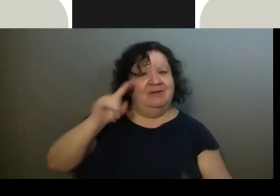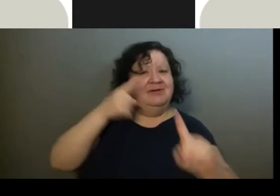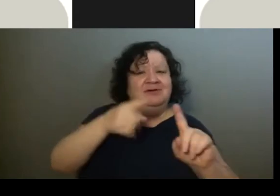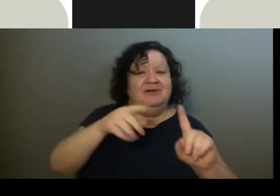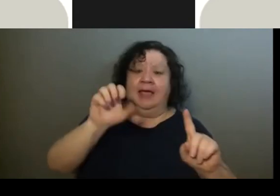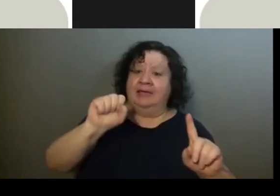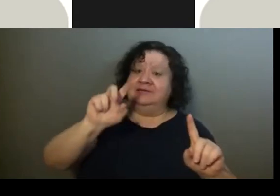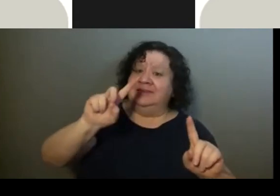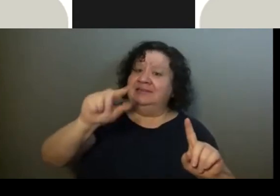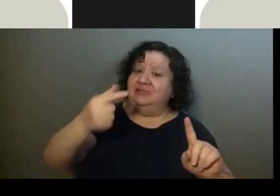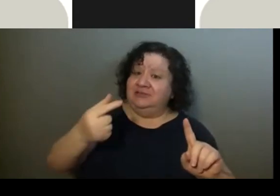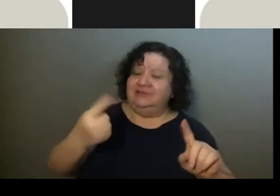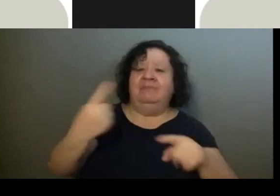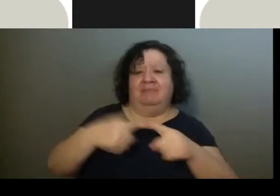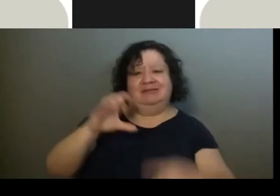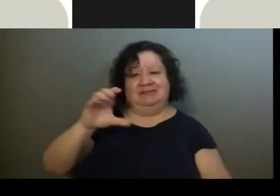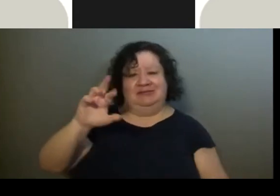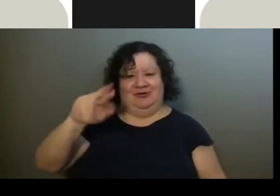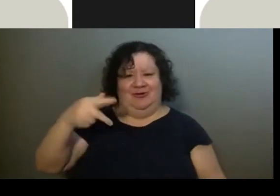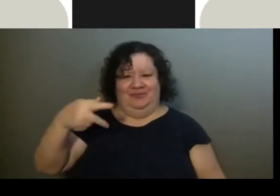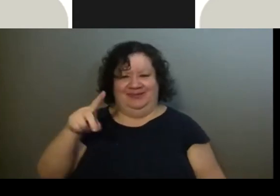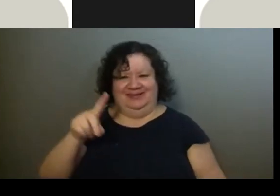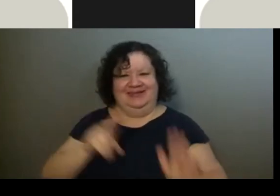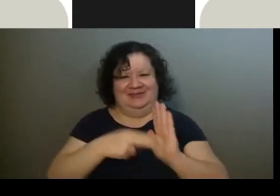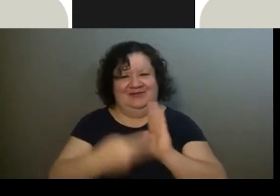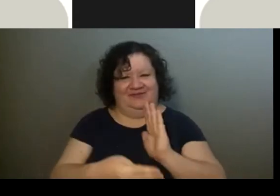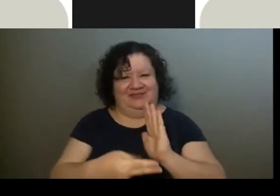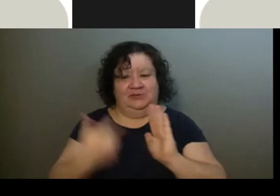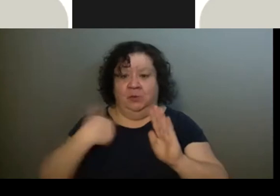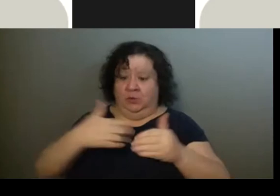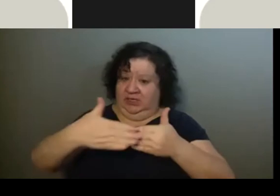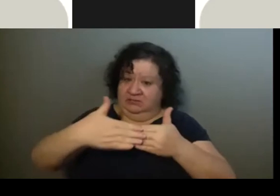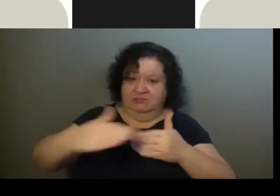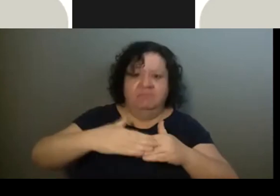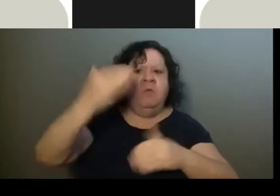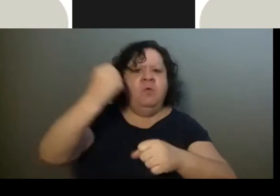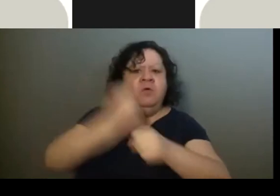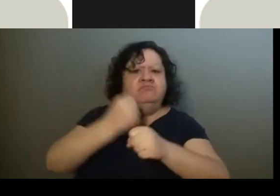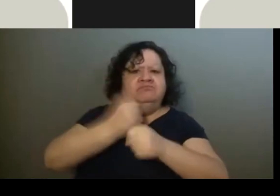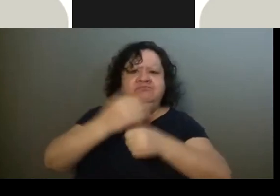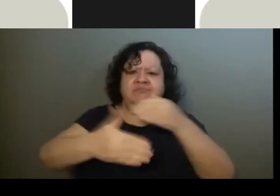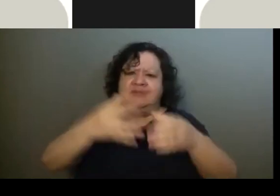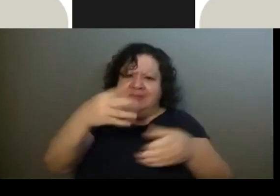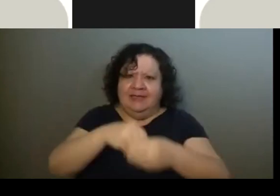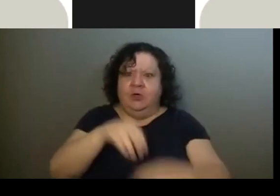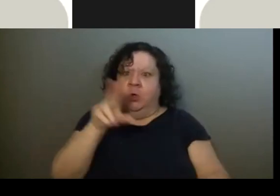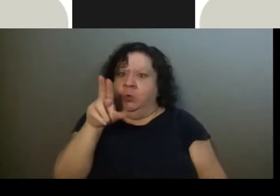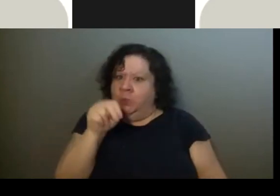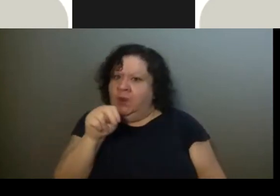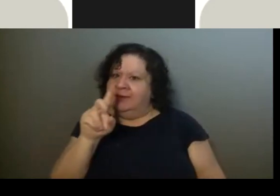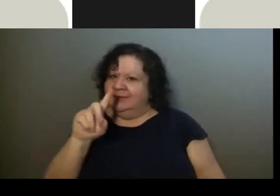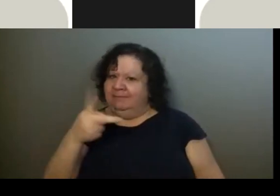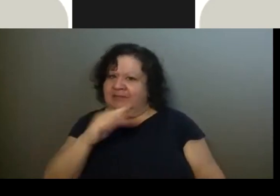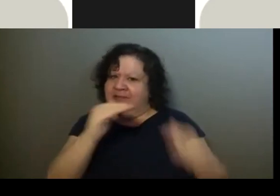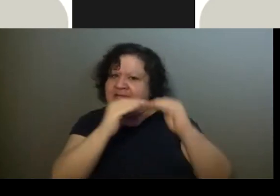play a role in the UN, we will continue to play a role in the UN development system as a unique and privileged convener of